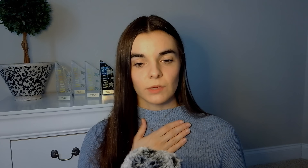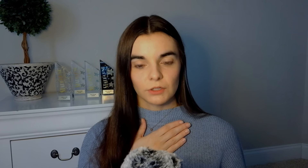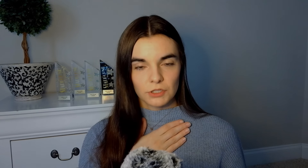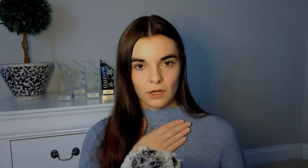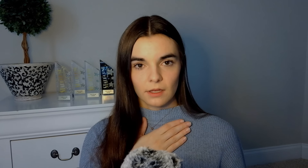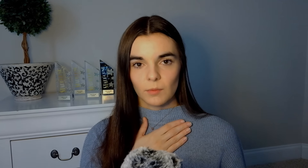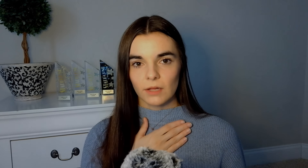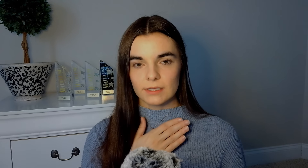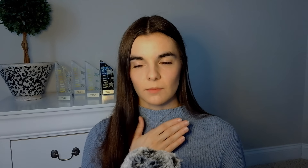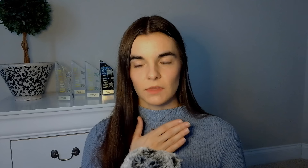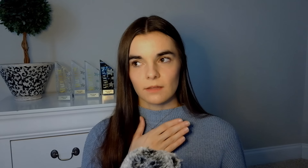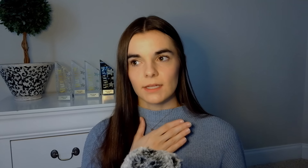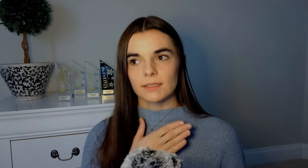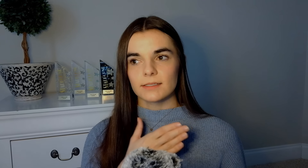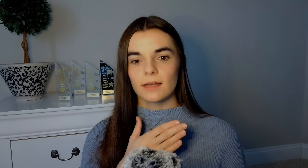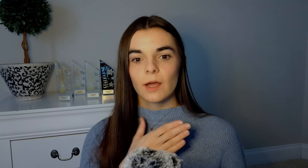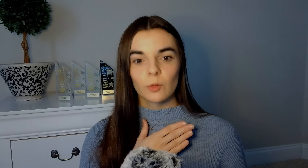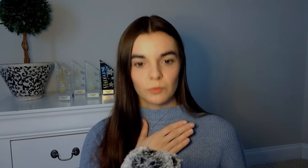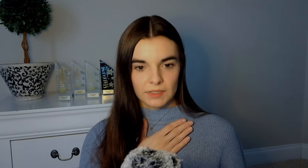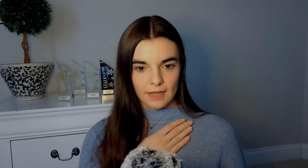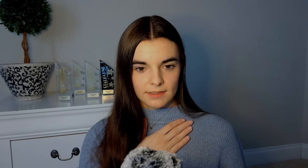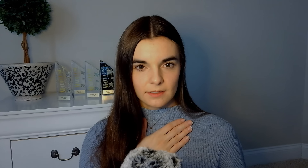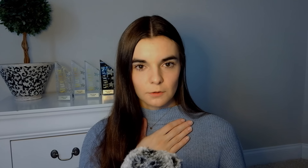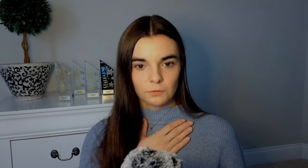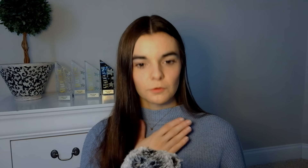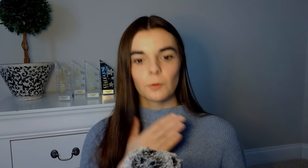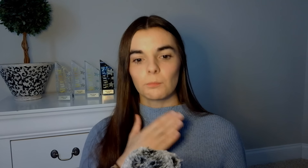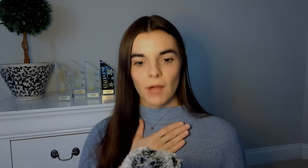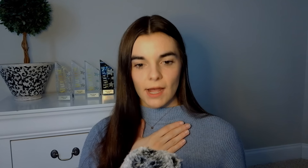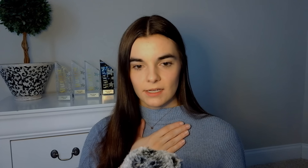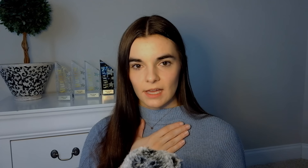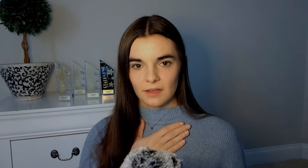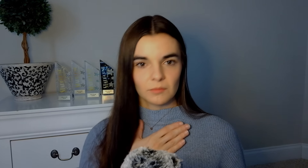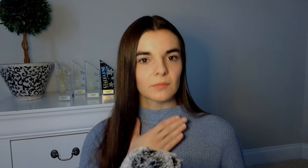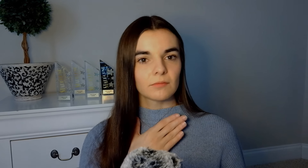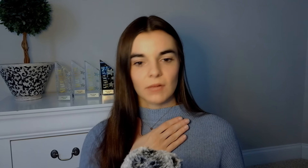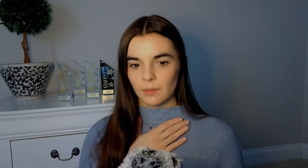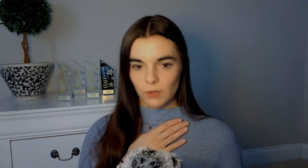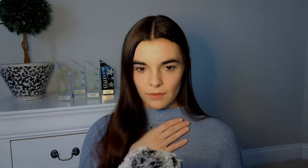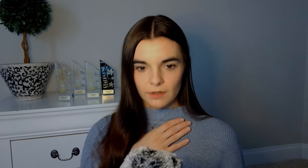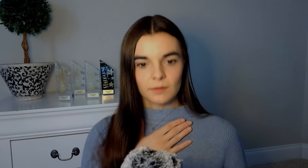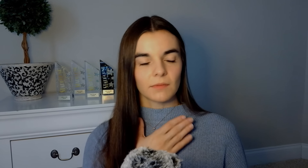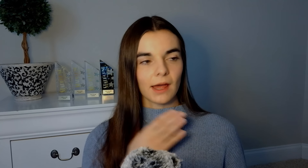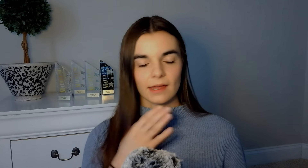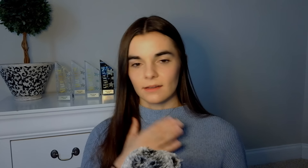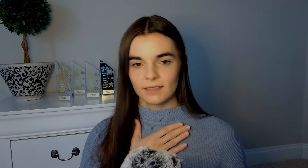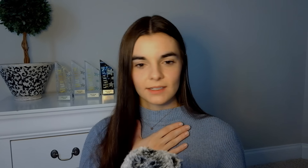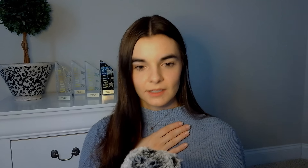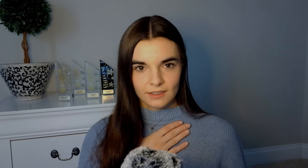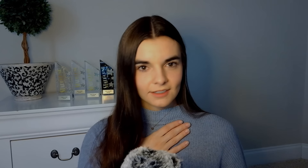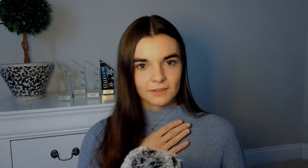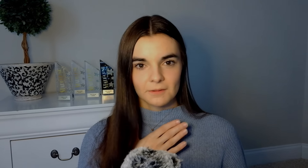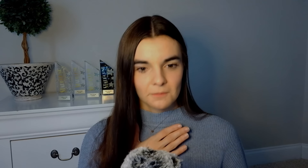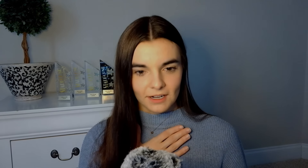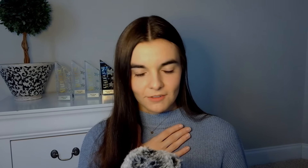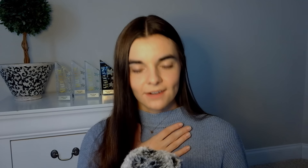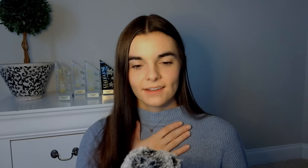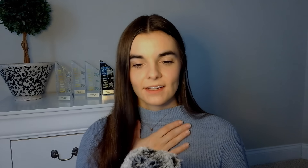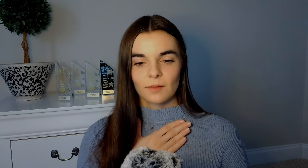you're talking about something that's possessive, my name, my brother, my whatever,